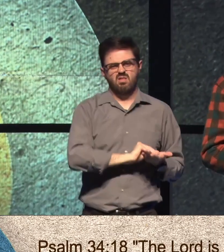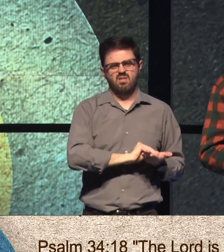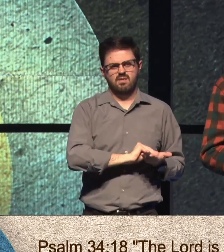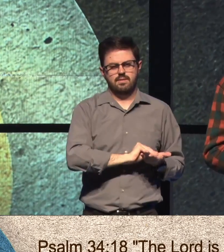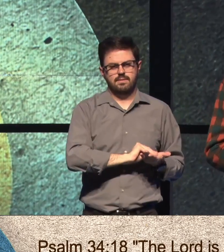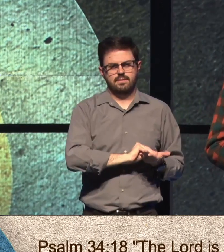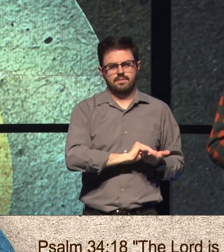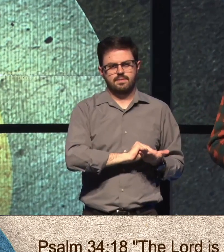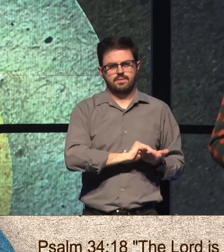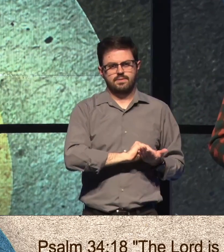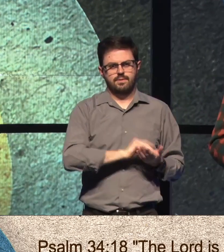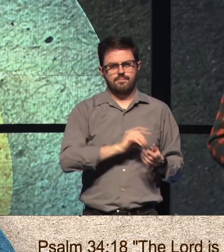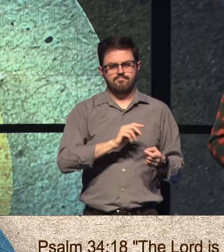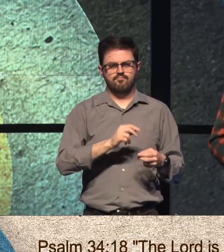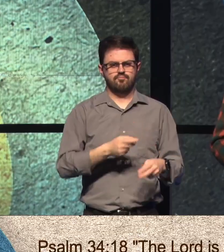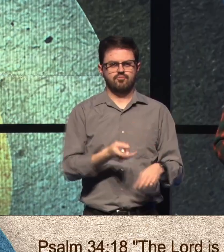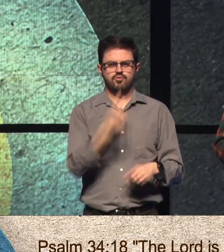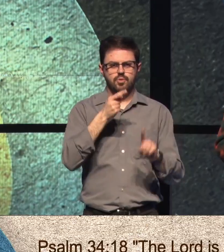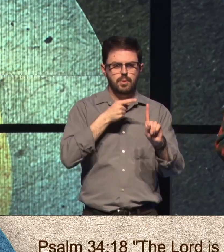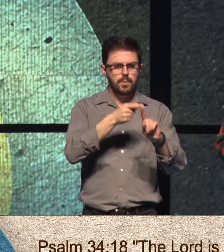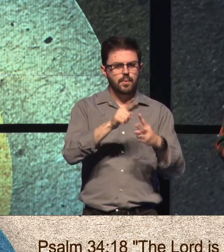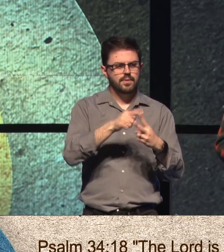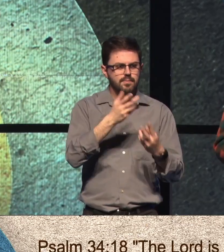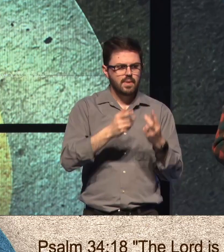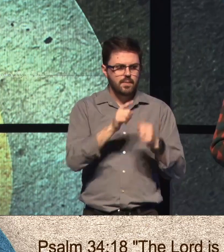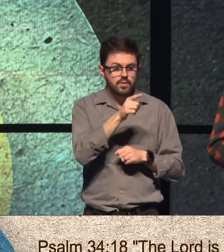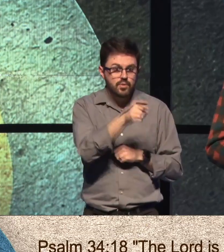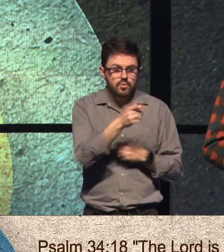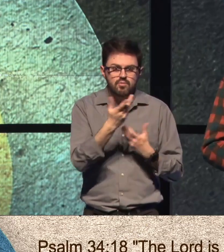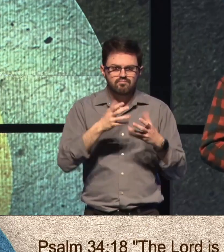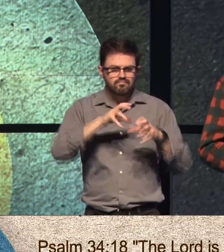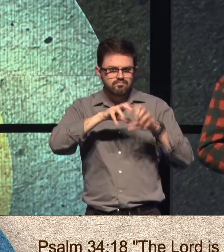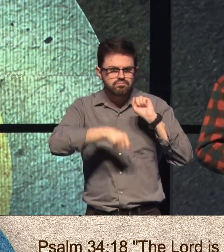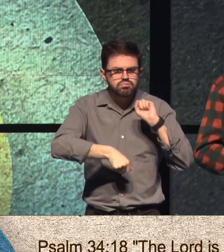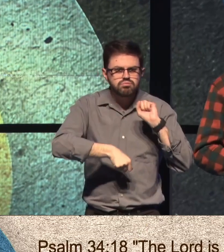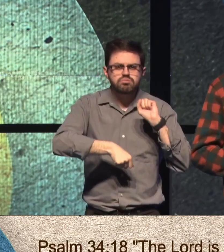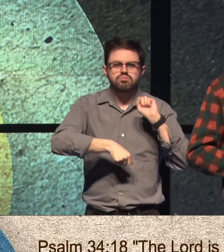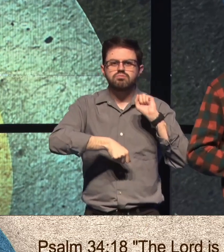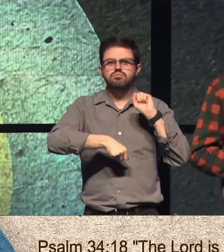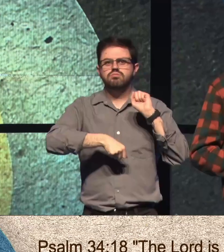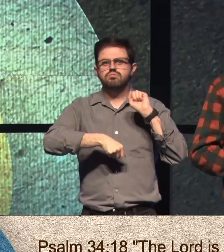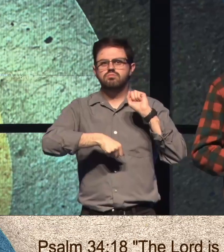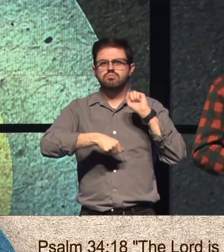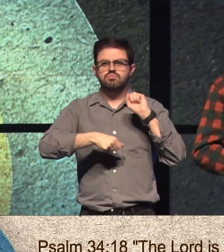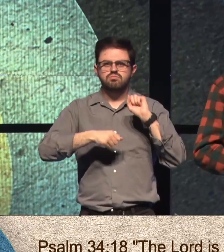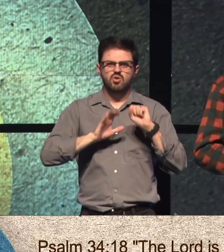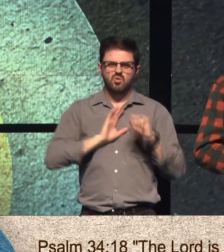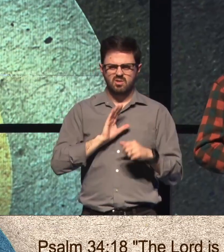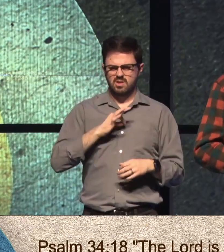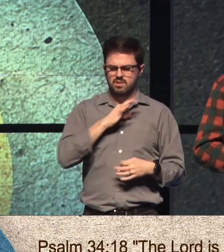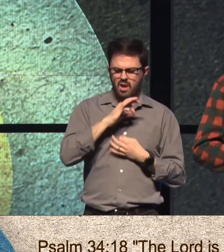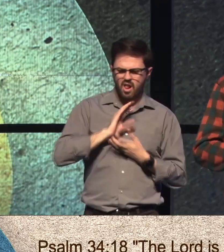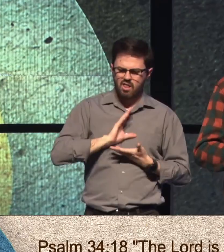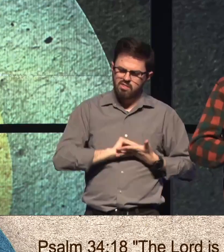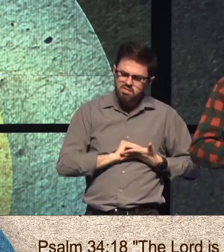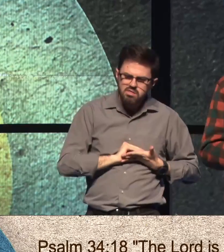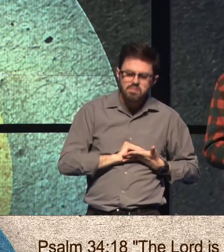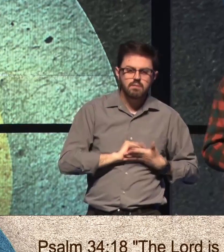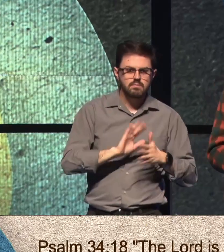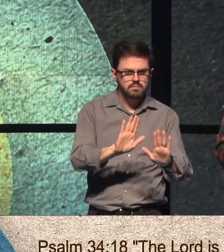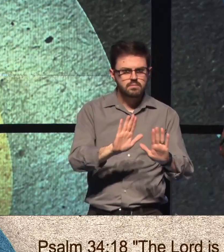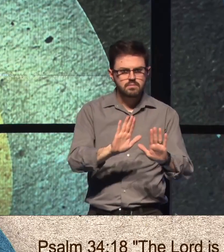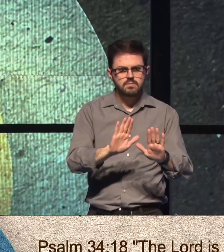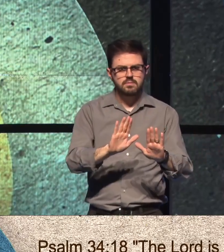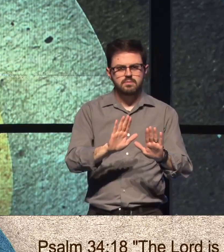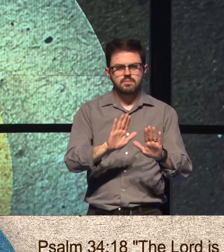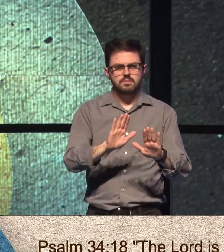you are brokenhearted and you are crushed in spirit. And I want to share with you that the Lord is close. If we can open our